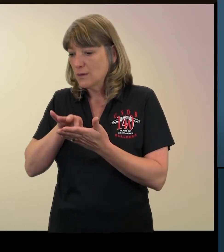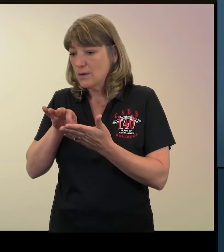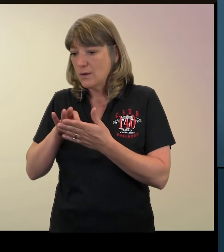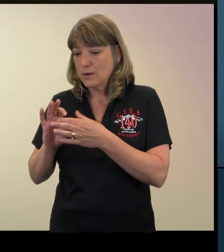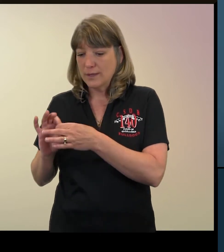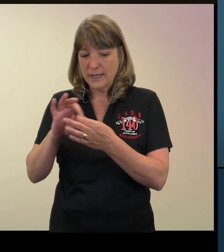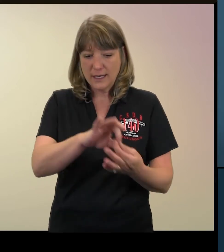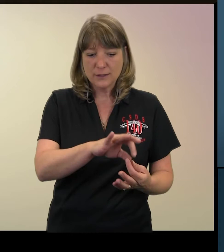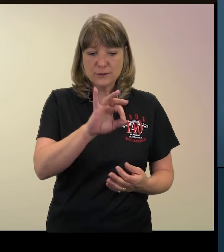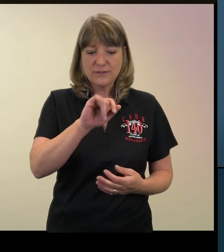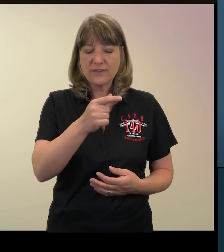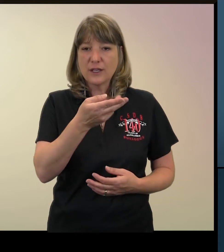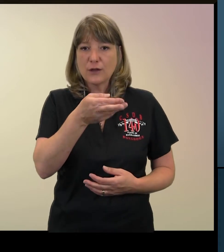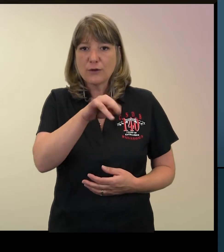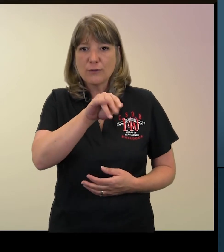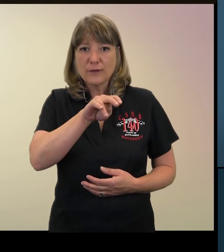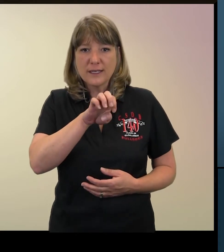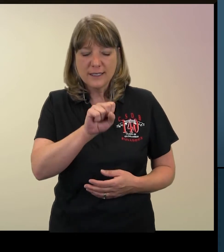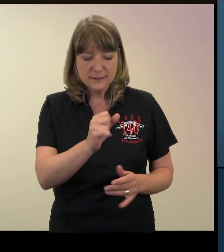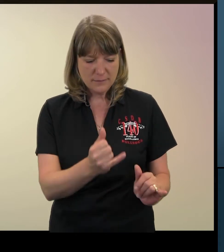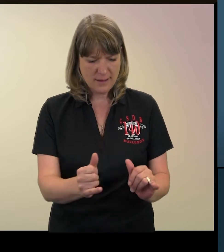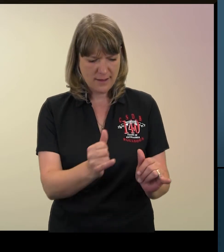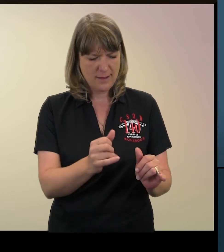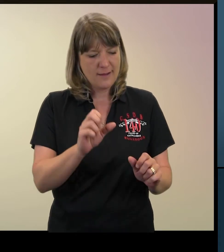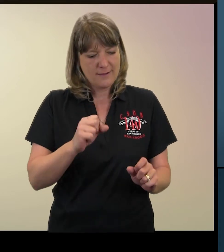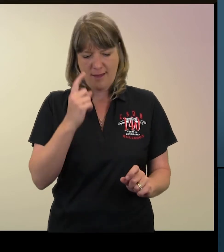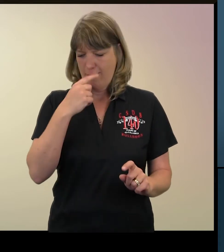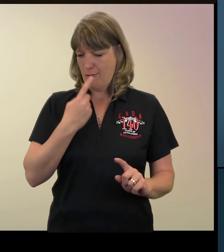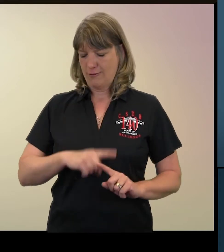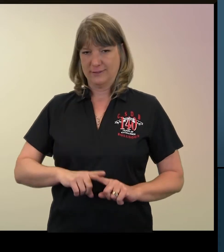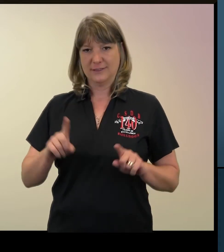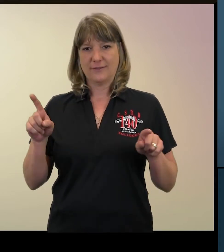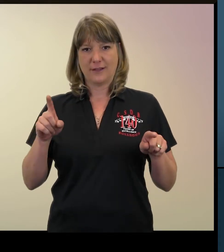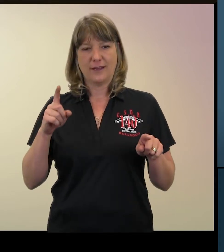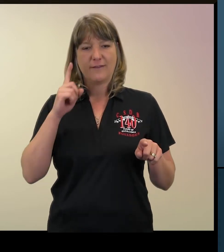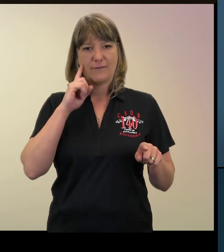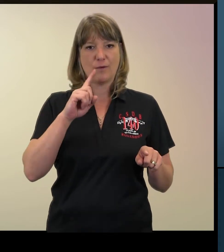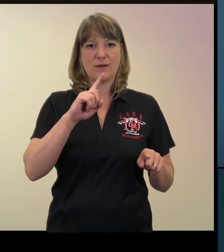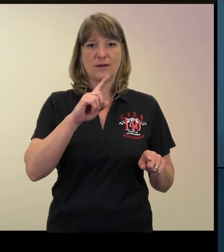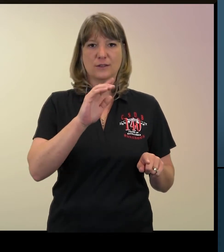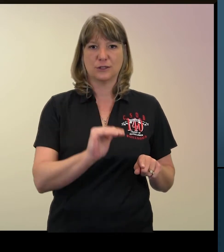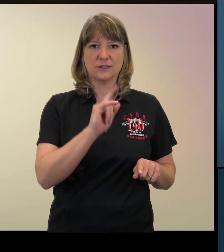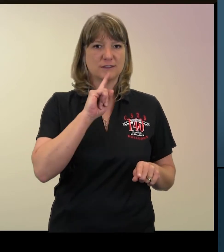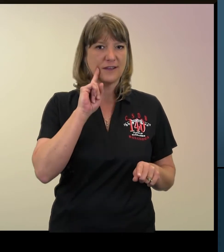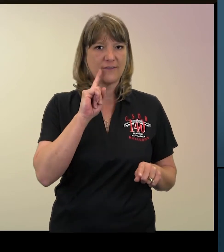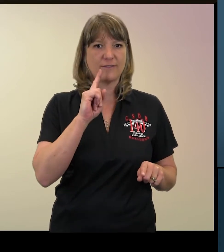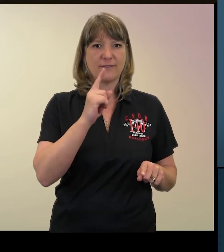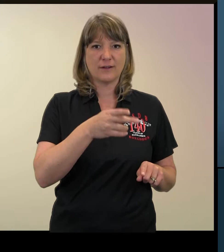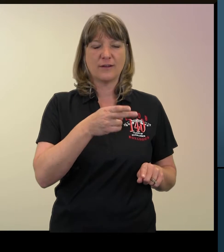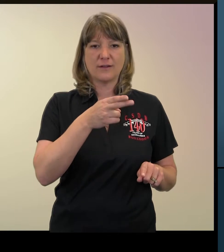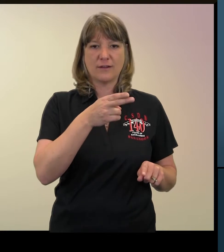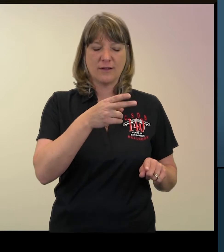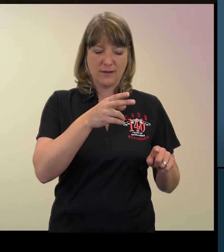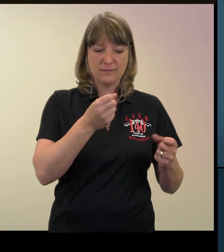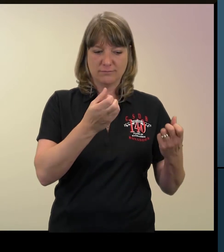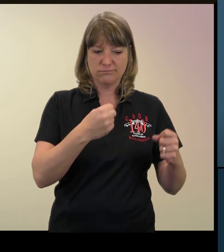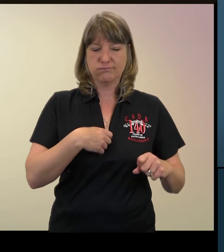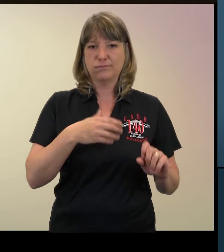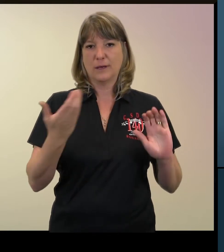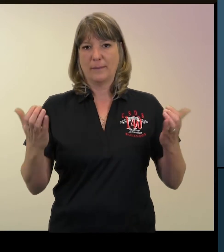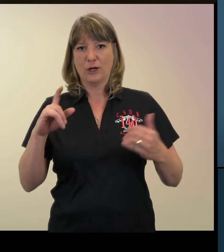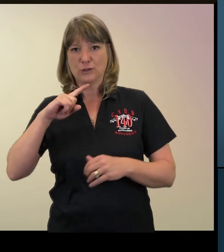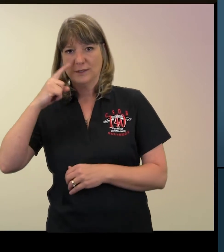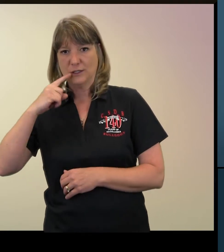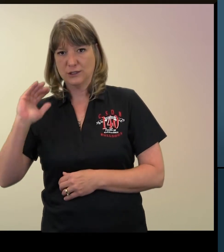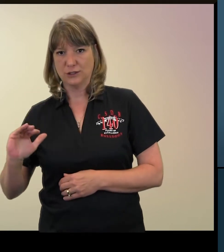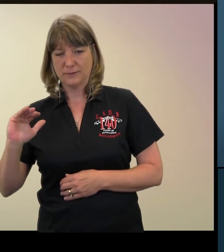scoring based on how the children play with figurines, and that can look very differently for children who are deaf who are using sign language